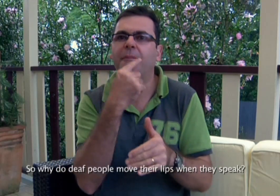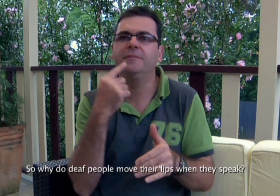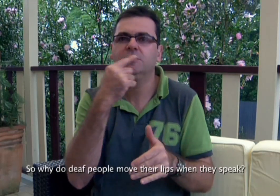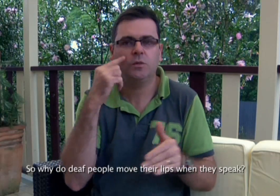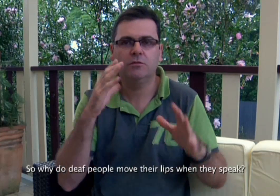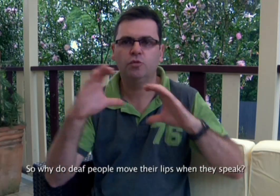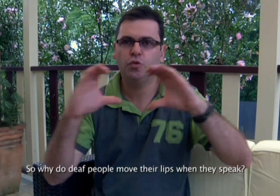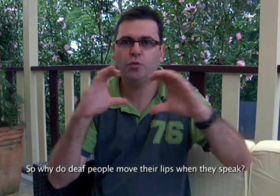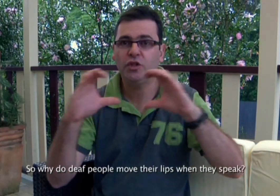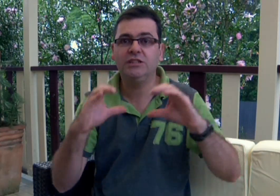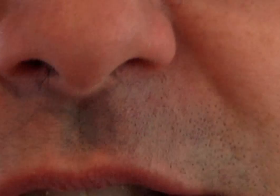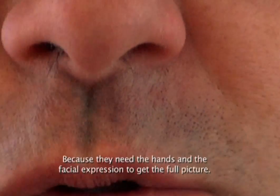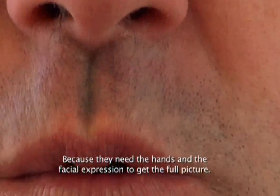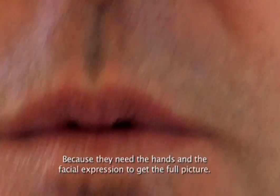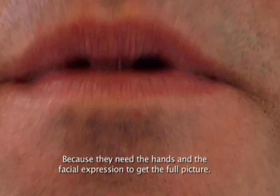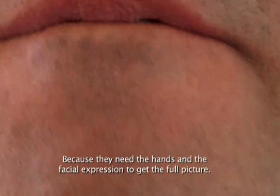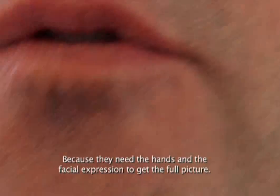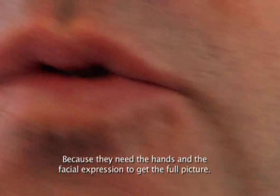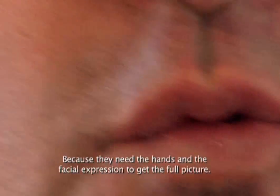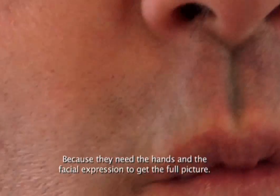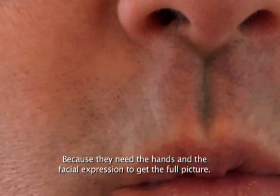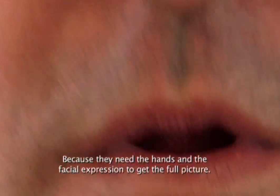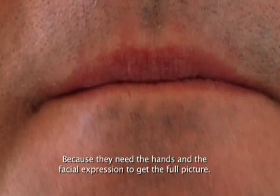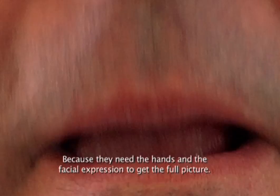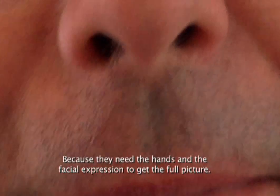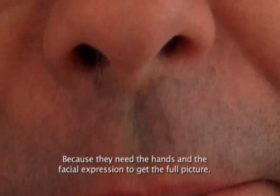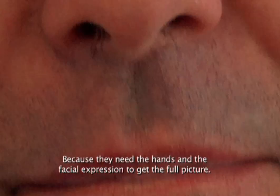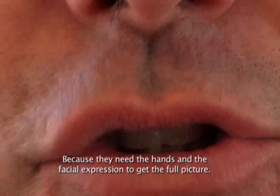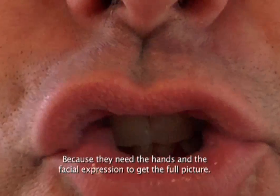speak? Because they need the hands and the facial expression to get the full picture.